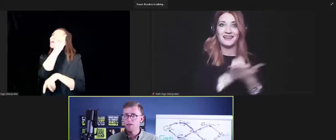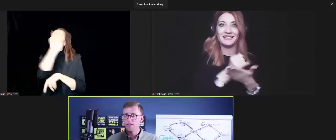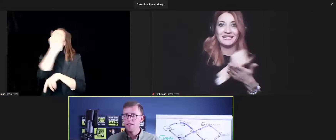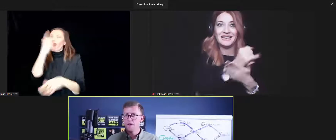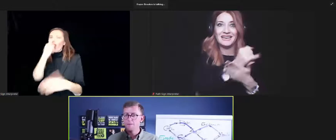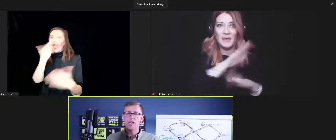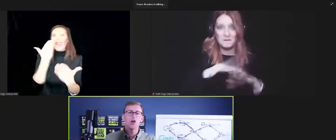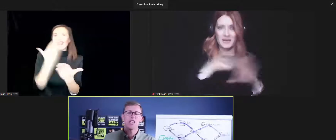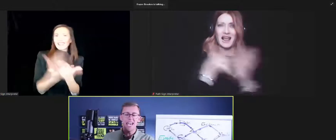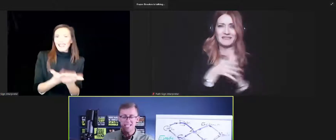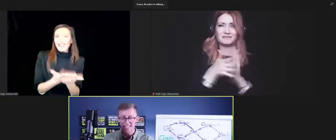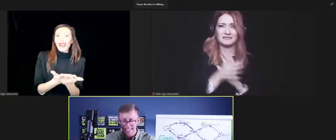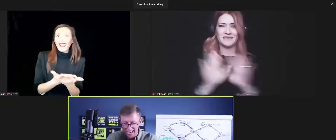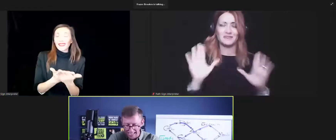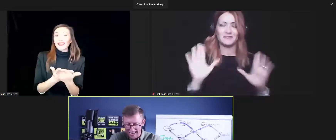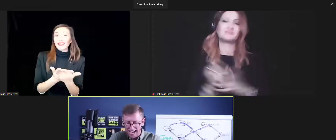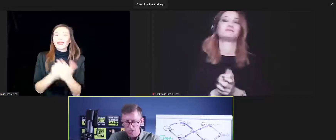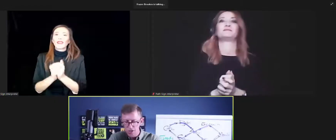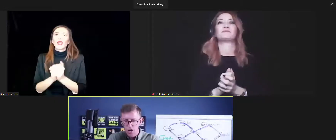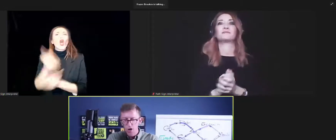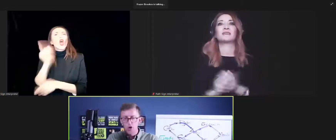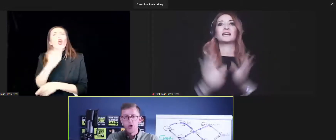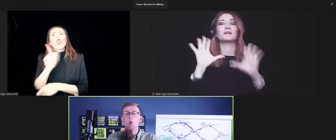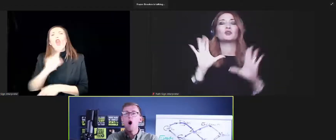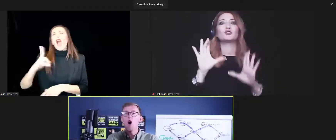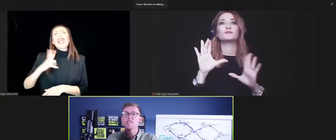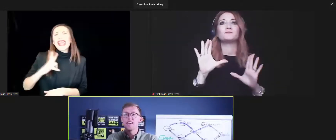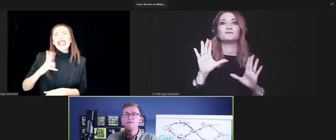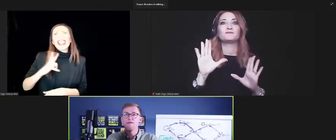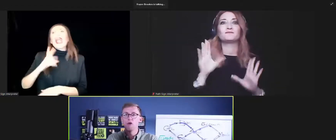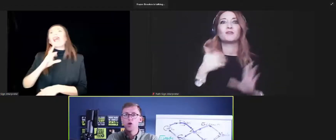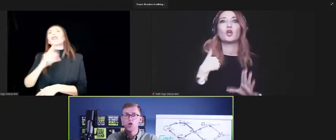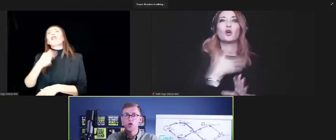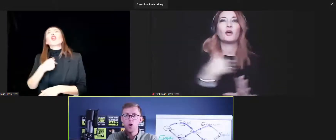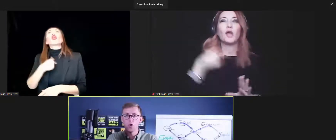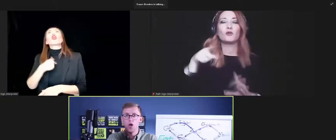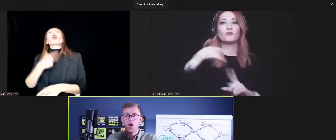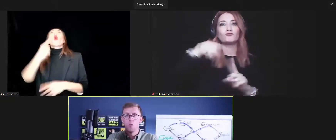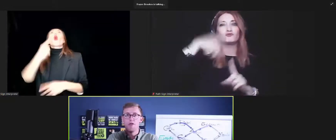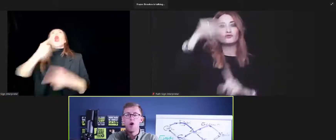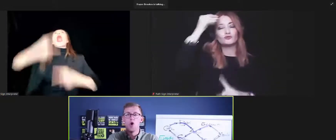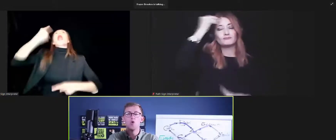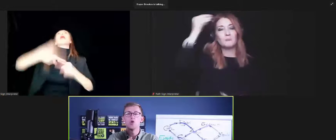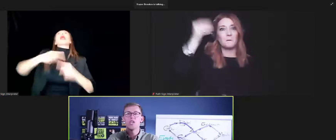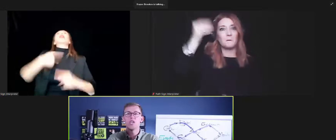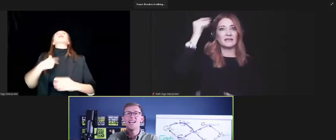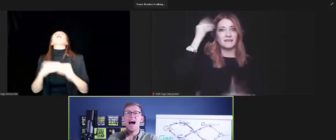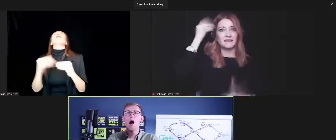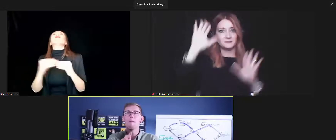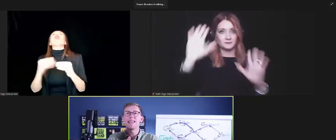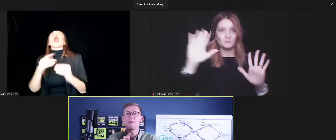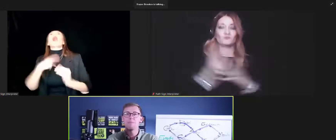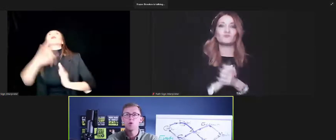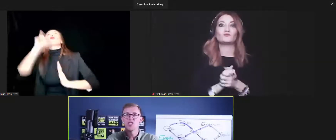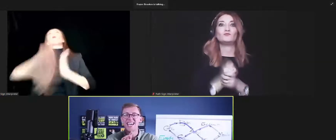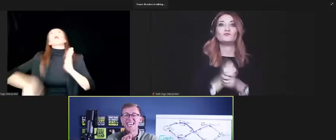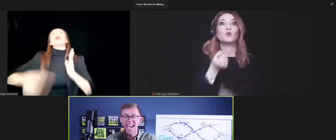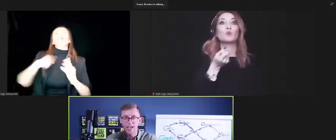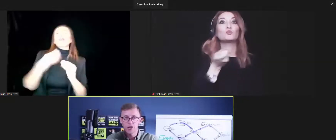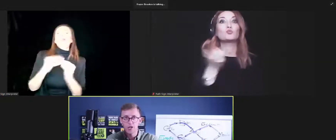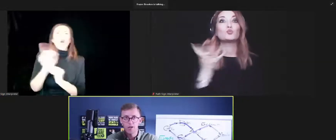month? Because here's the thing, guys. You aren't in full control with how many people